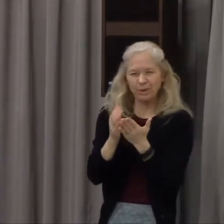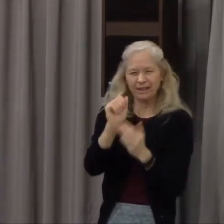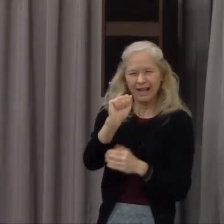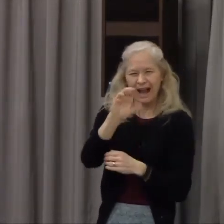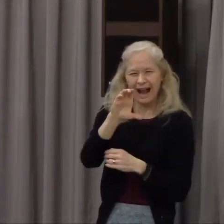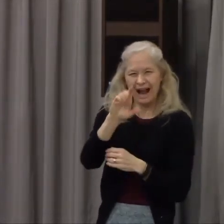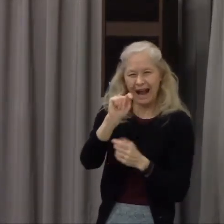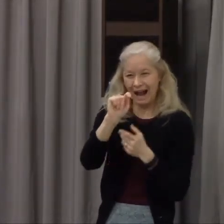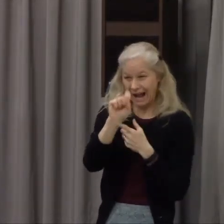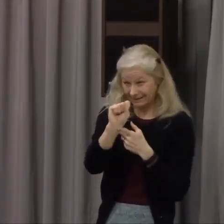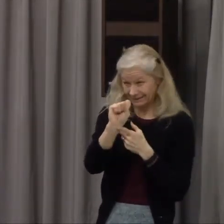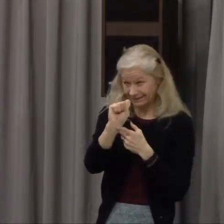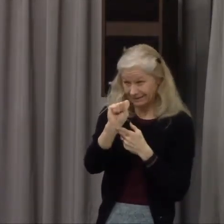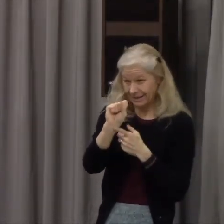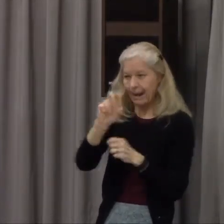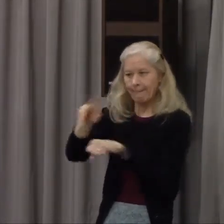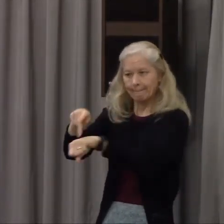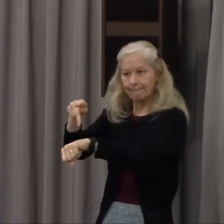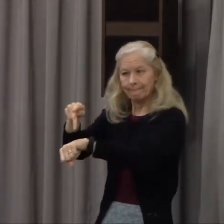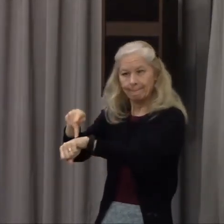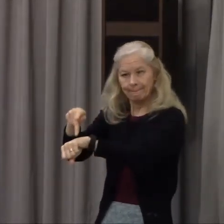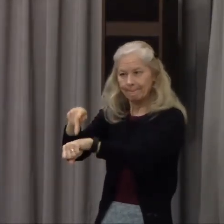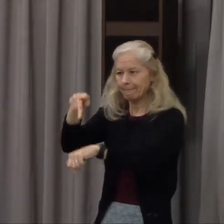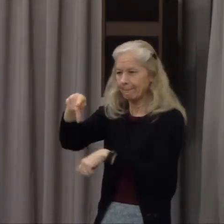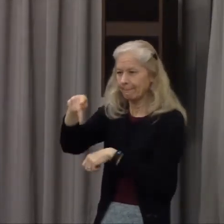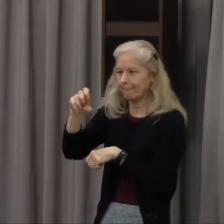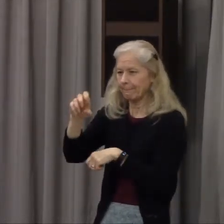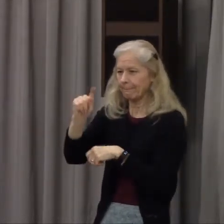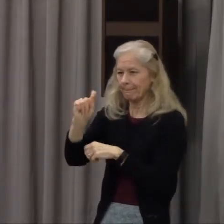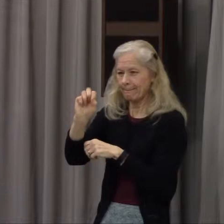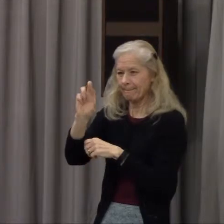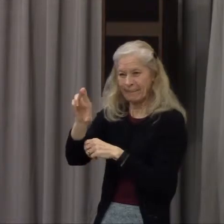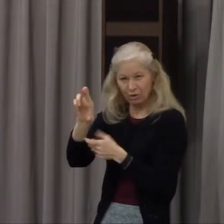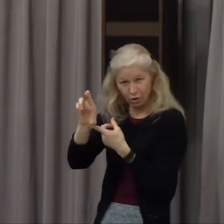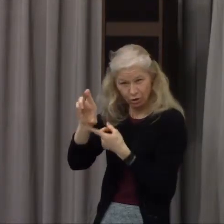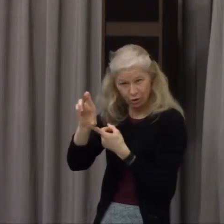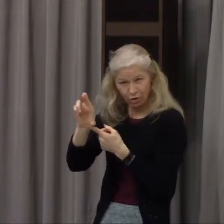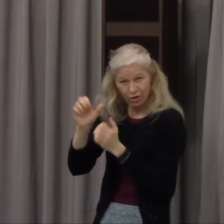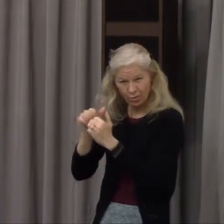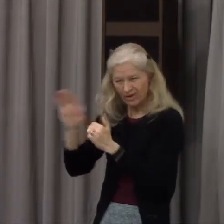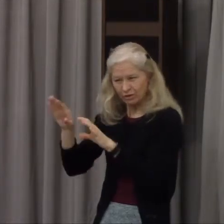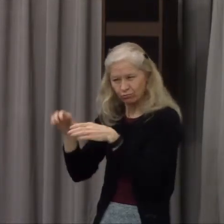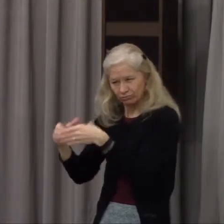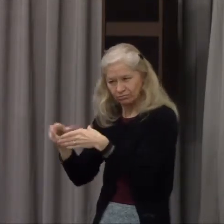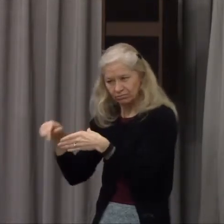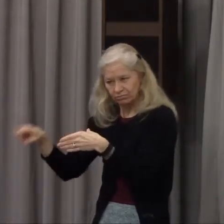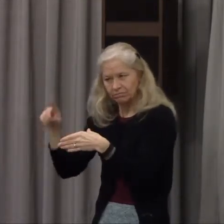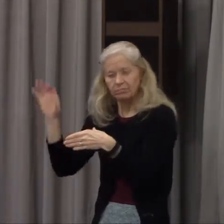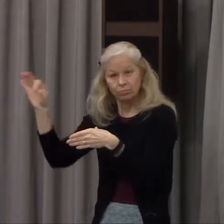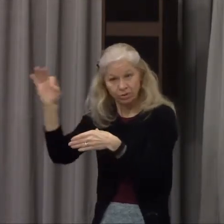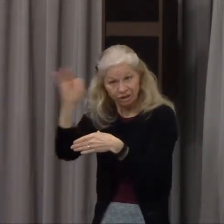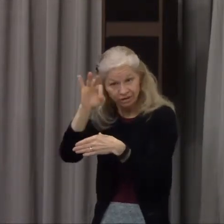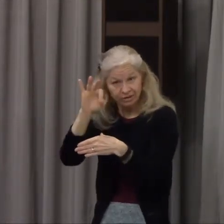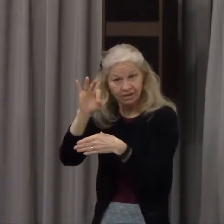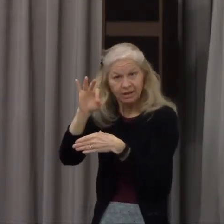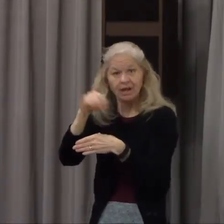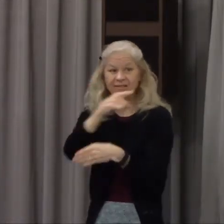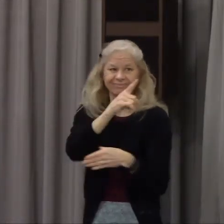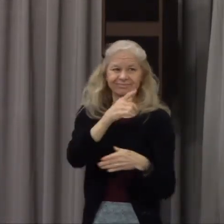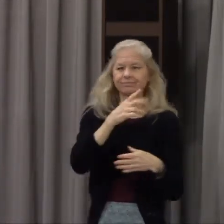our fathers raised up Jesus, whom ye slew and hanged on a tree. Him that God exalted with his right hand